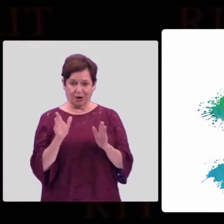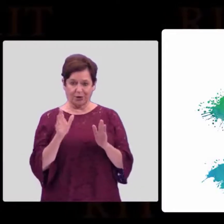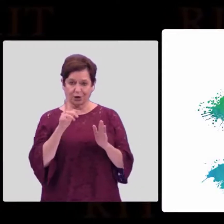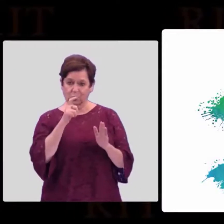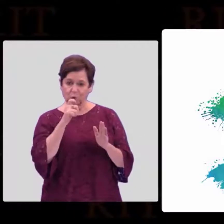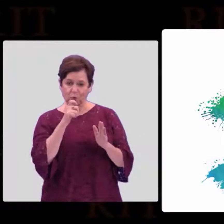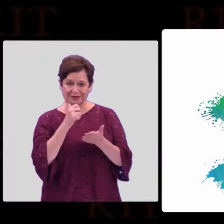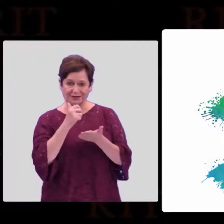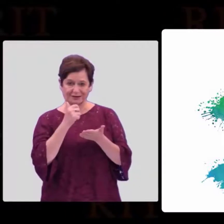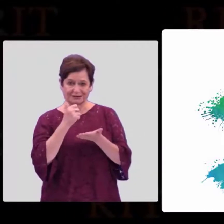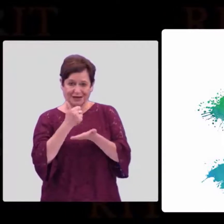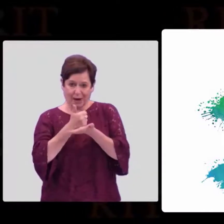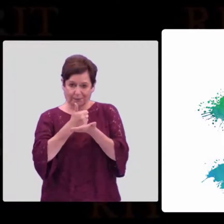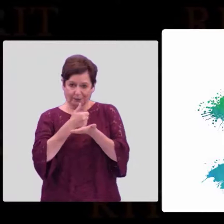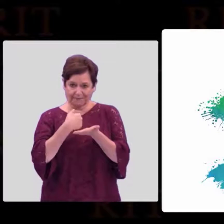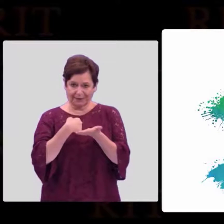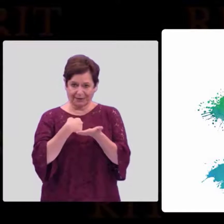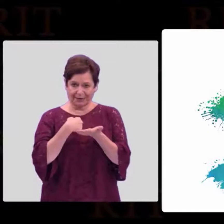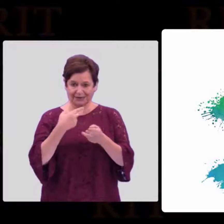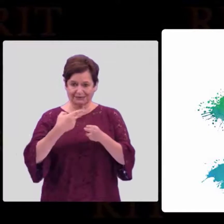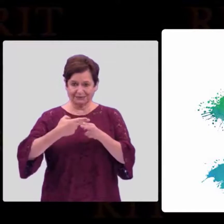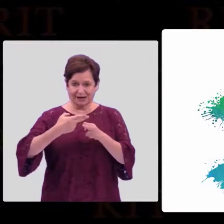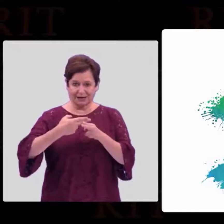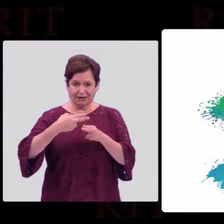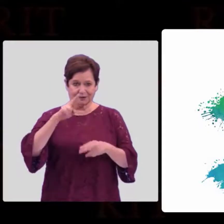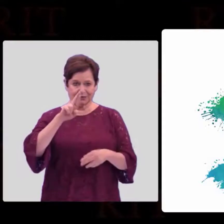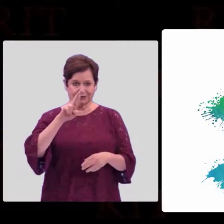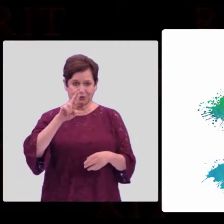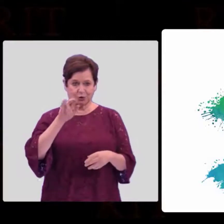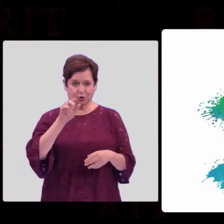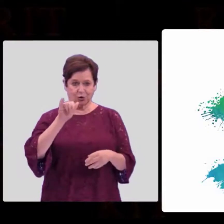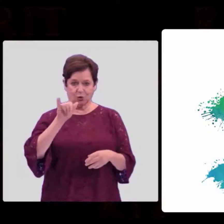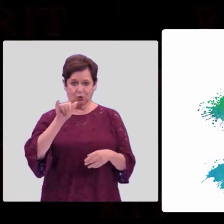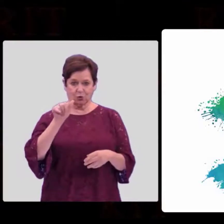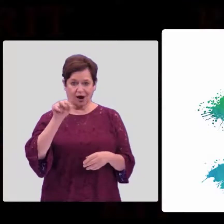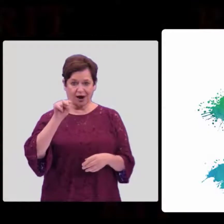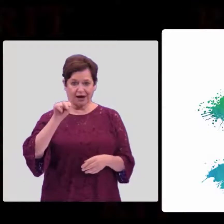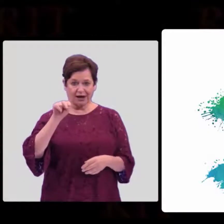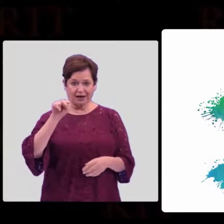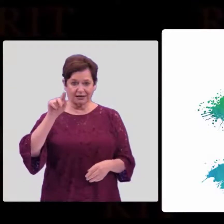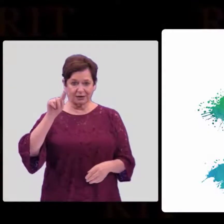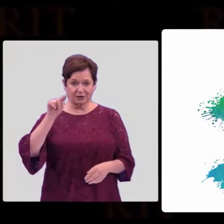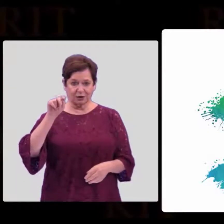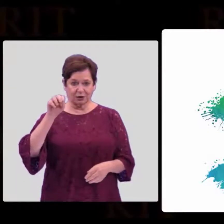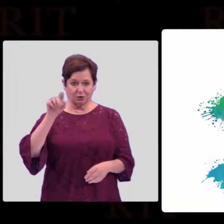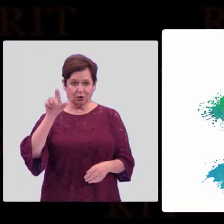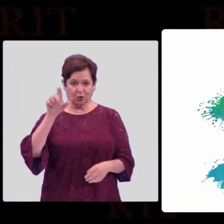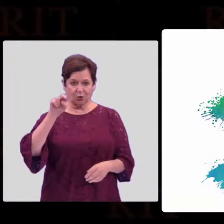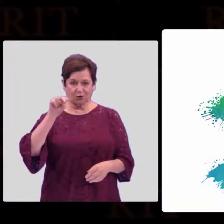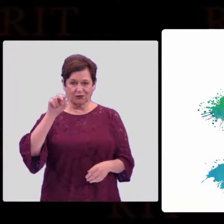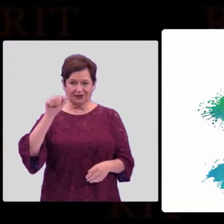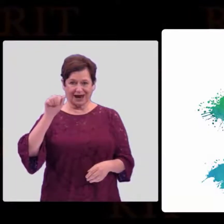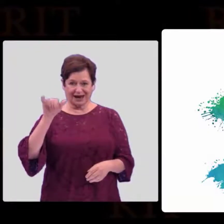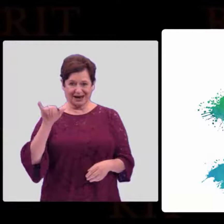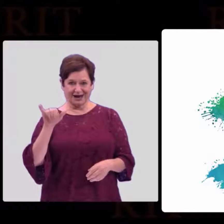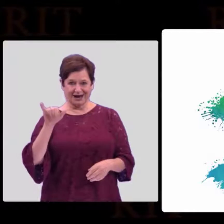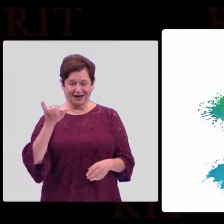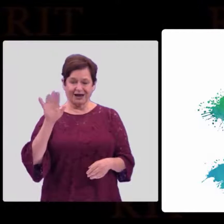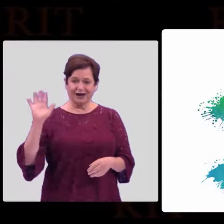Another librarian who is helping me, his name is Ryan Tolnay.